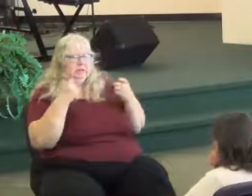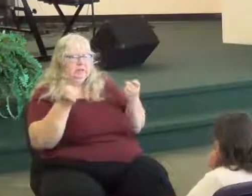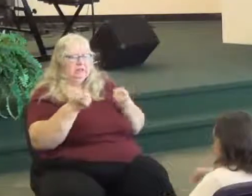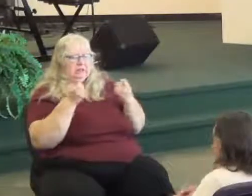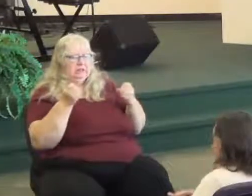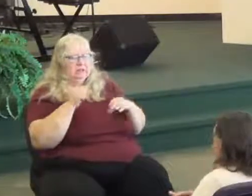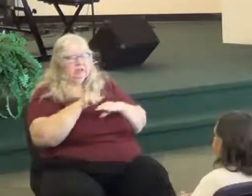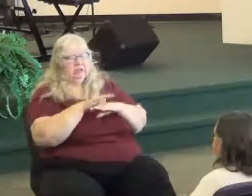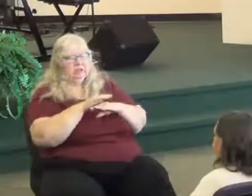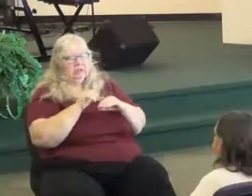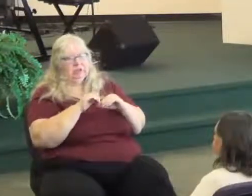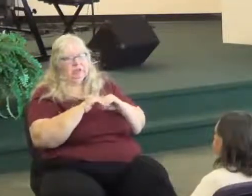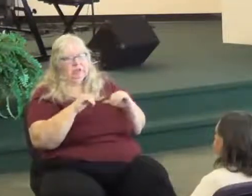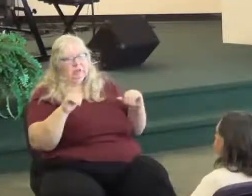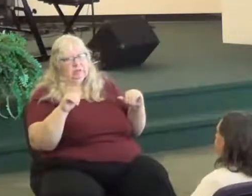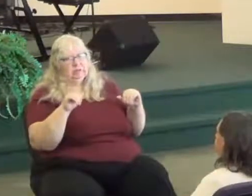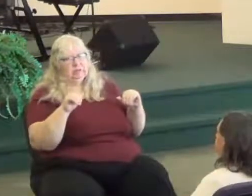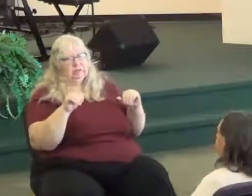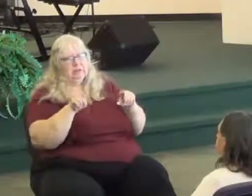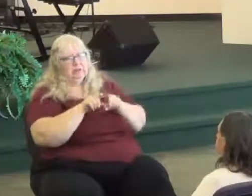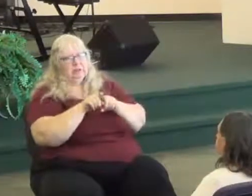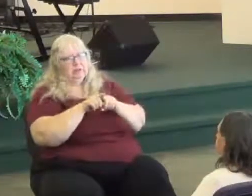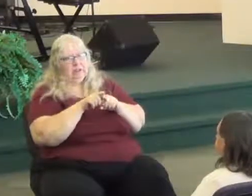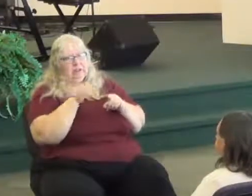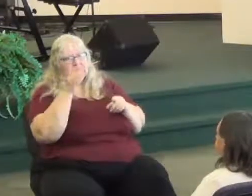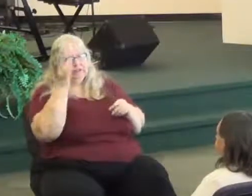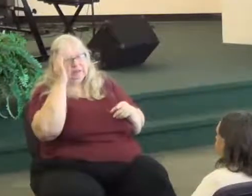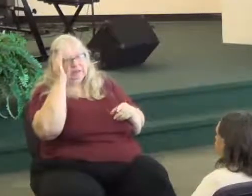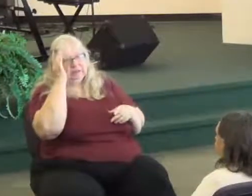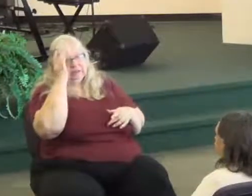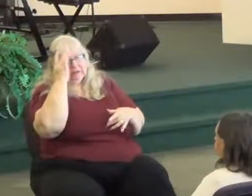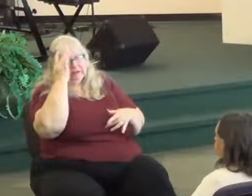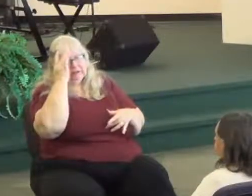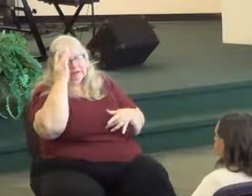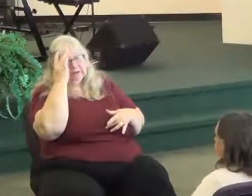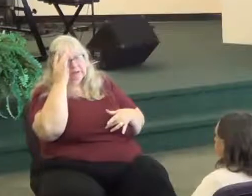Sin, like leprosy, unless cured, ultimately causes death.